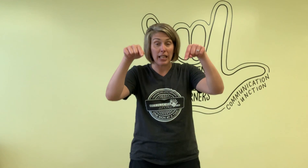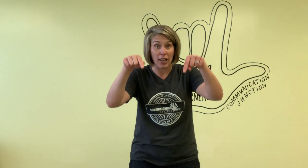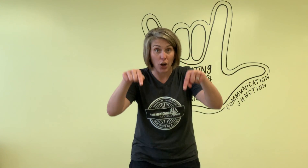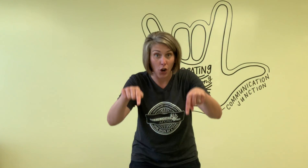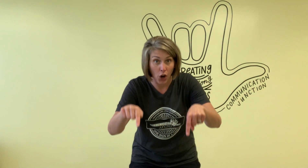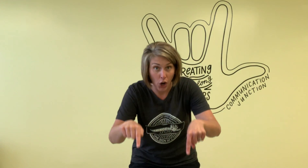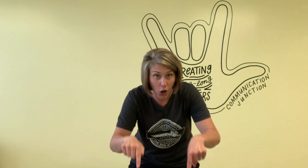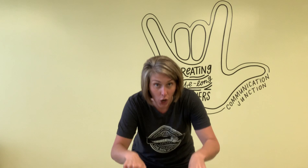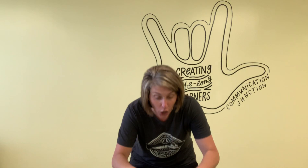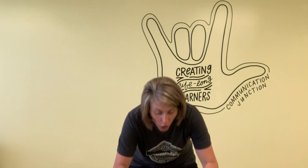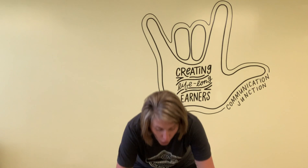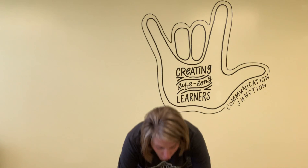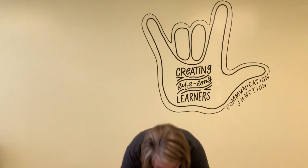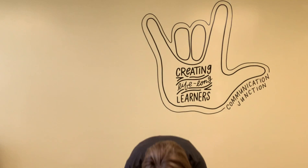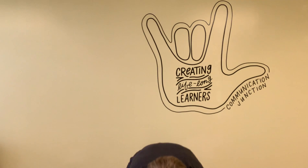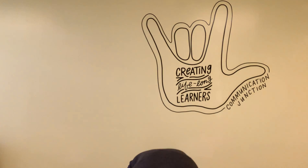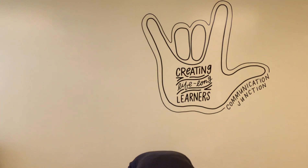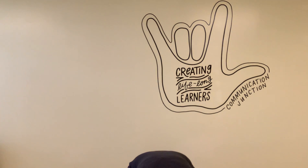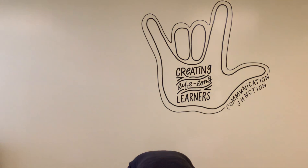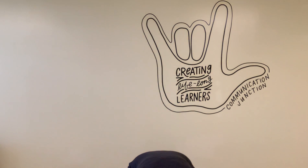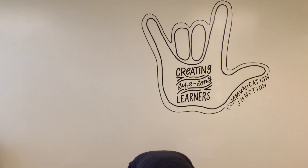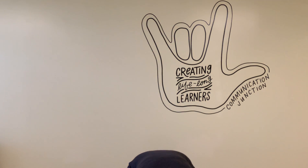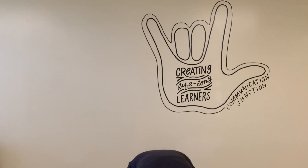buzzing on the ground.